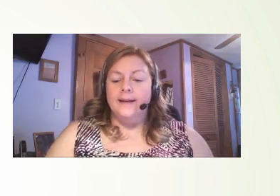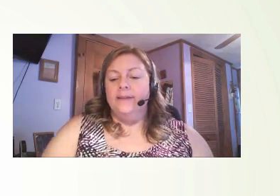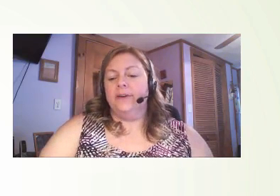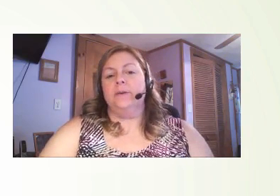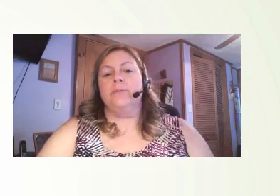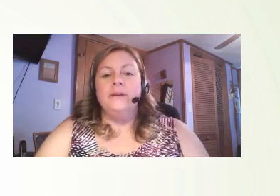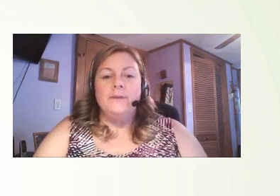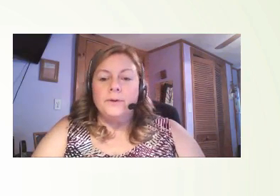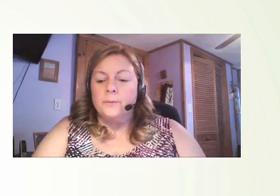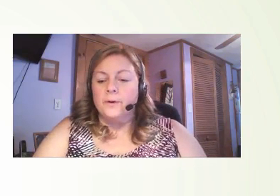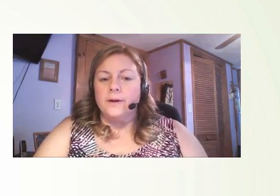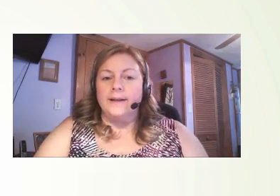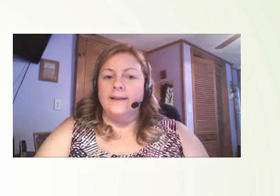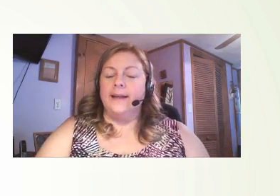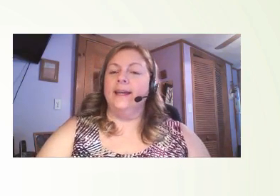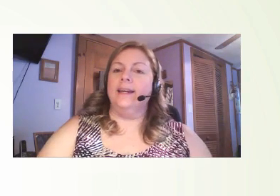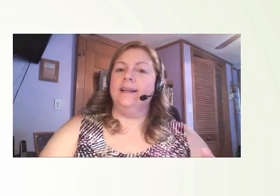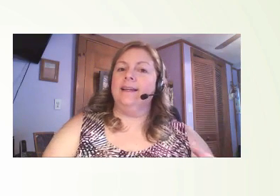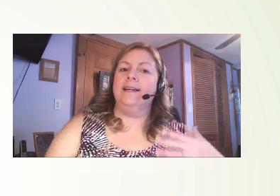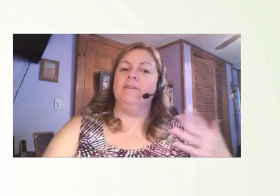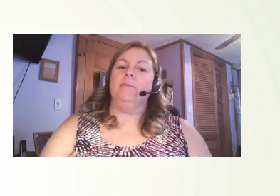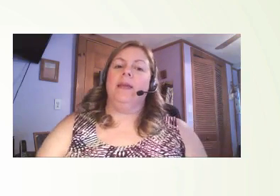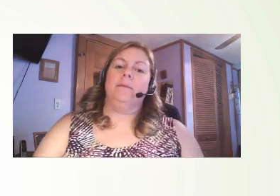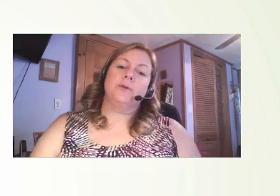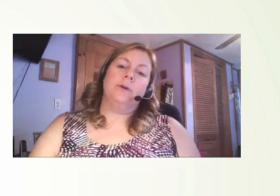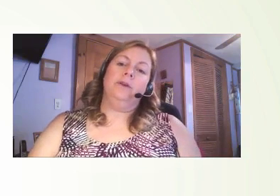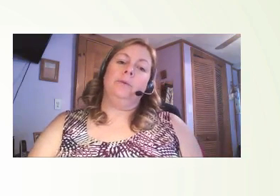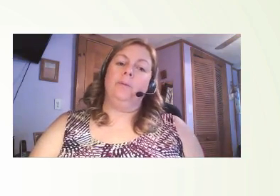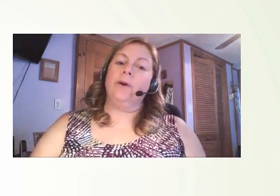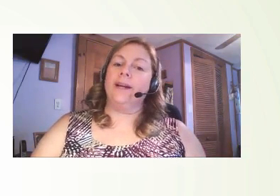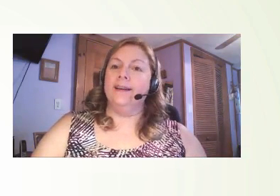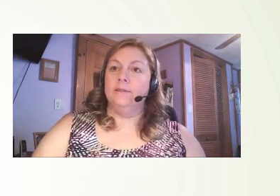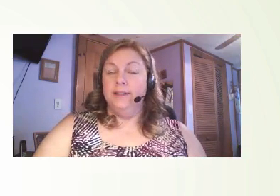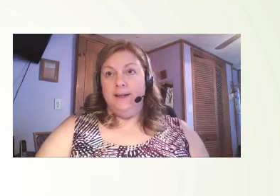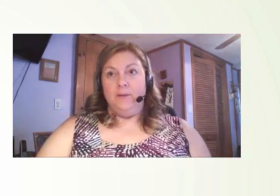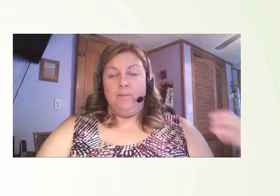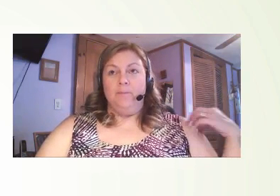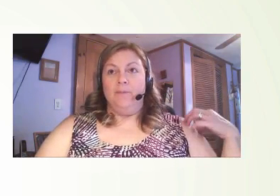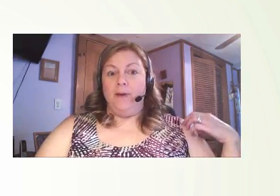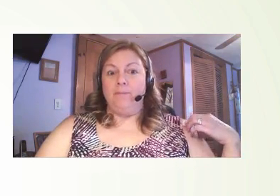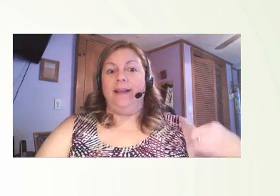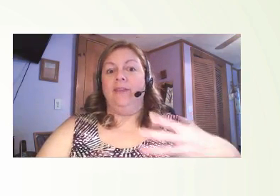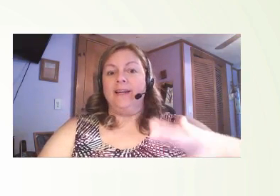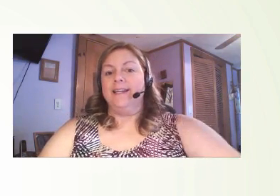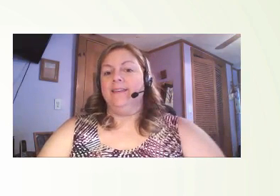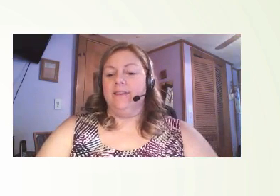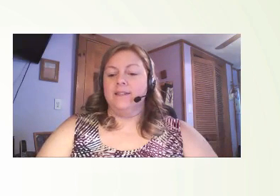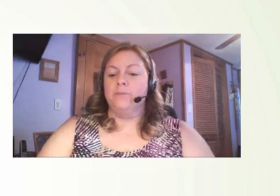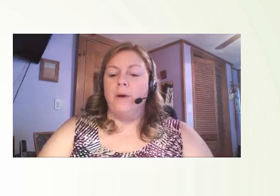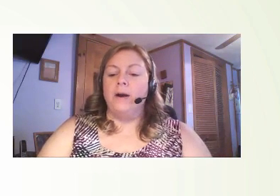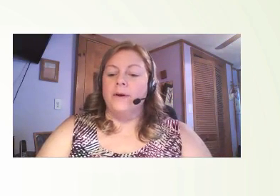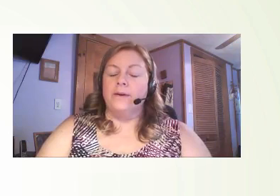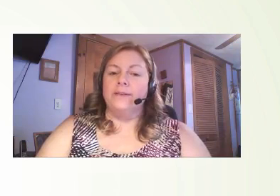it. They're going to preview their work, and then I can give them the opportunity to rework it. But I'd like to get